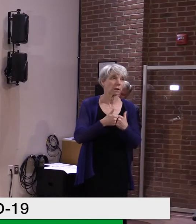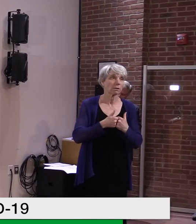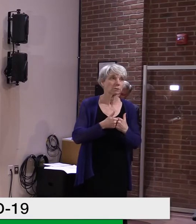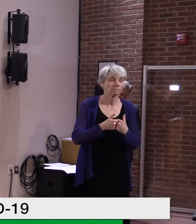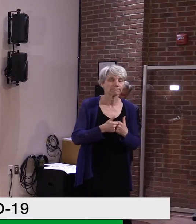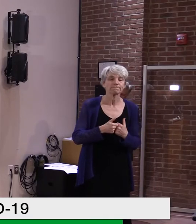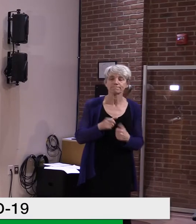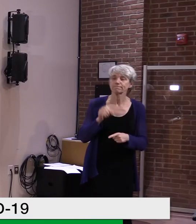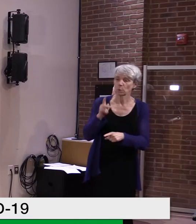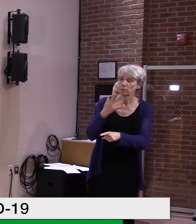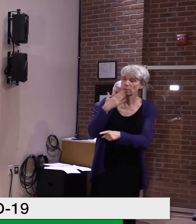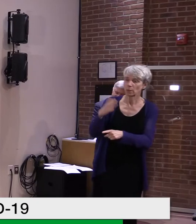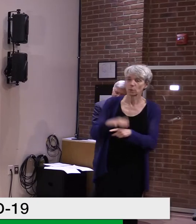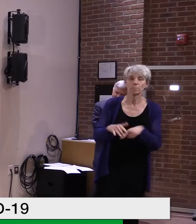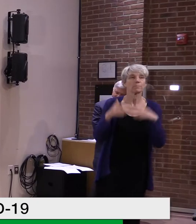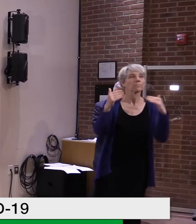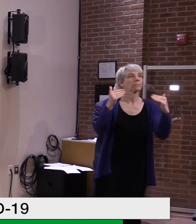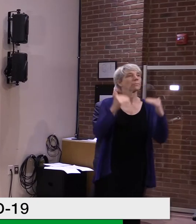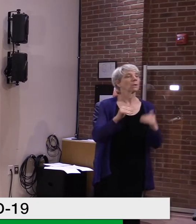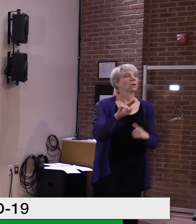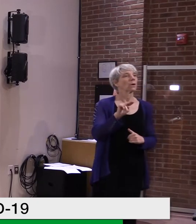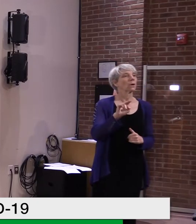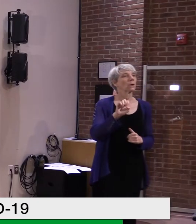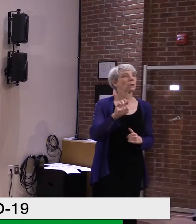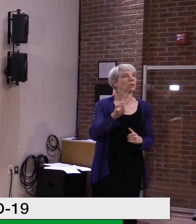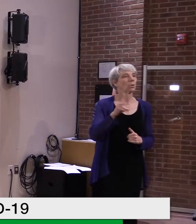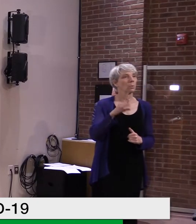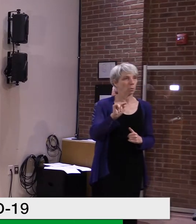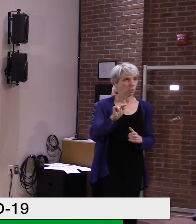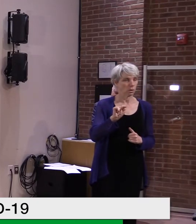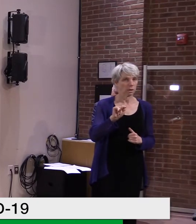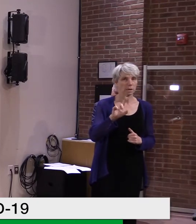Ed Barber, Newport Daily Express.